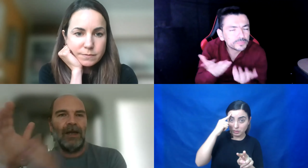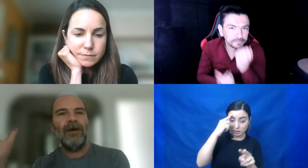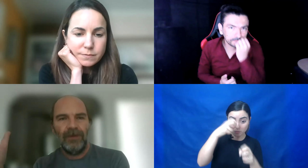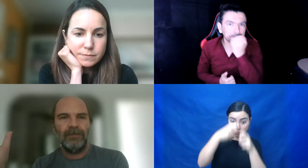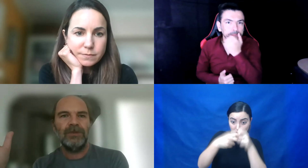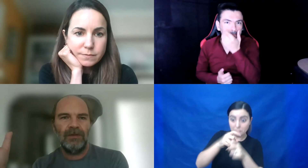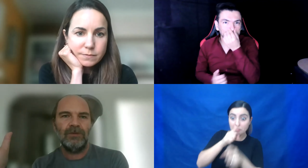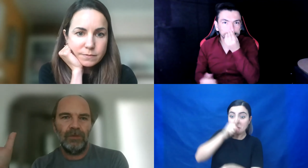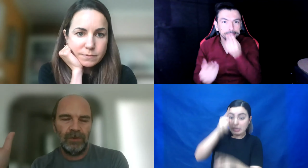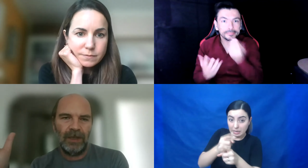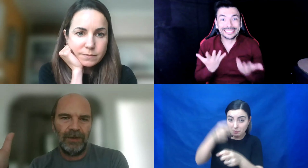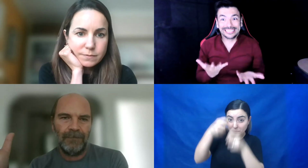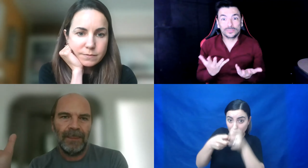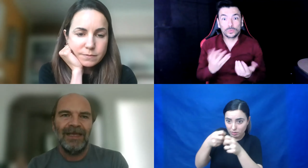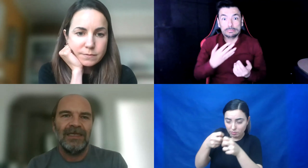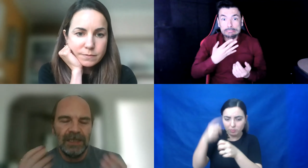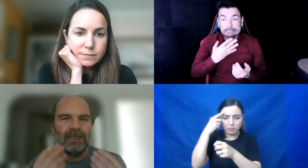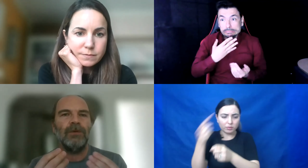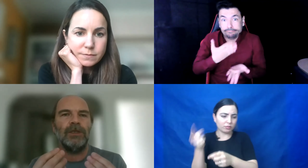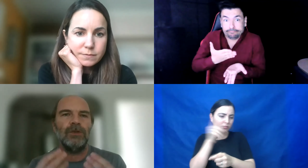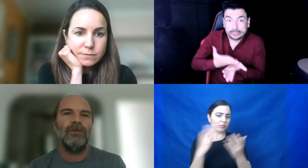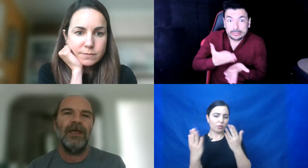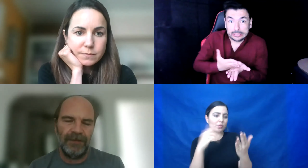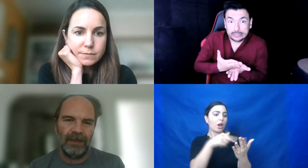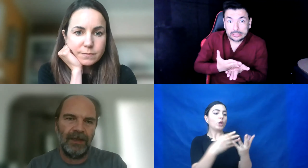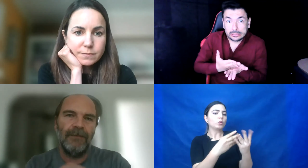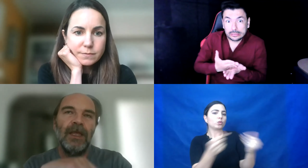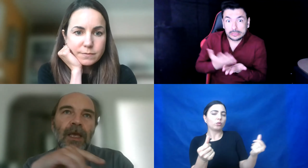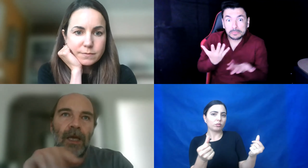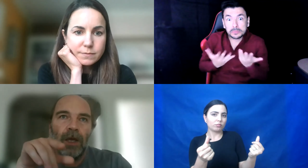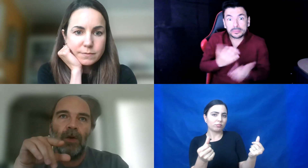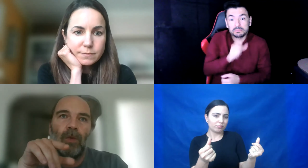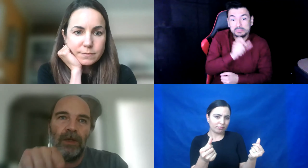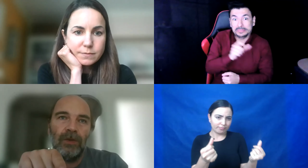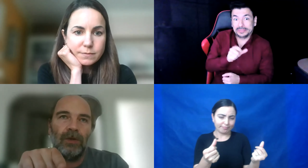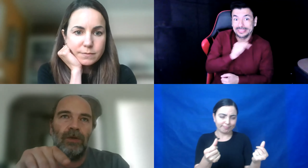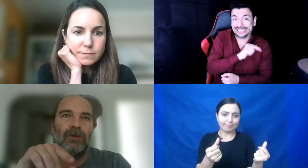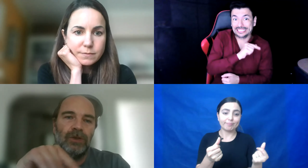from his professional skills. So